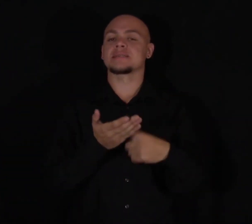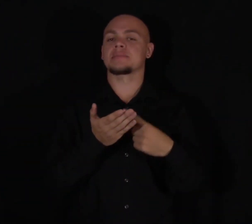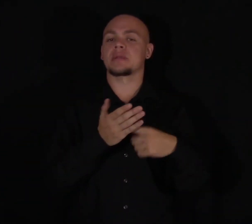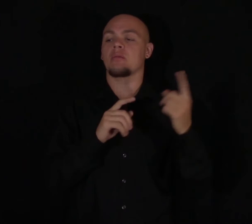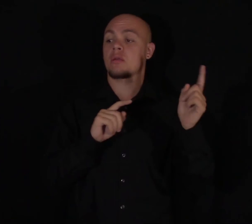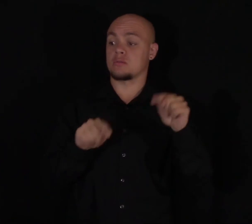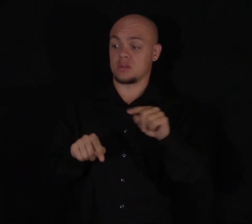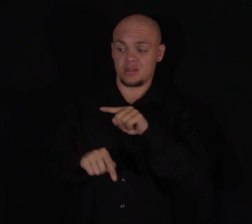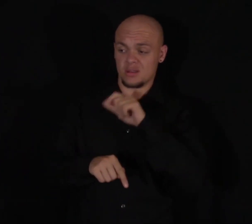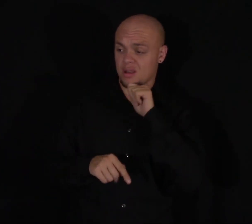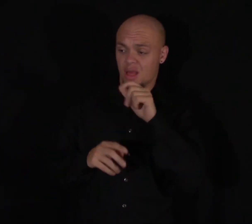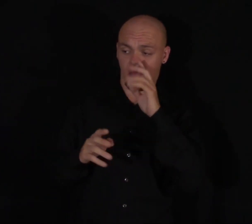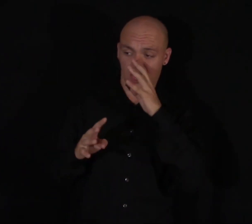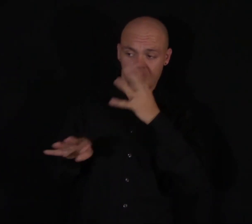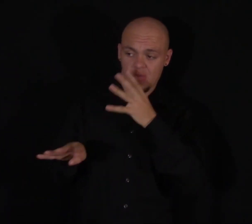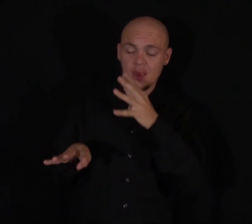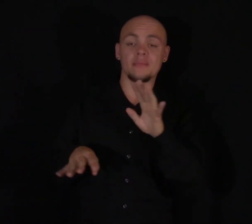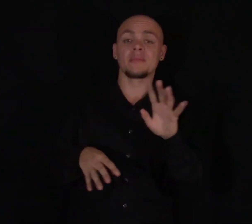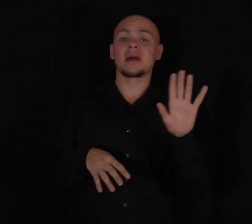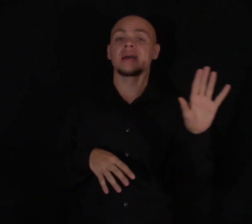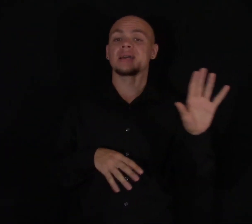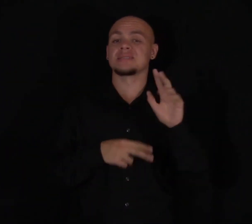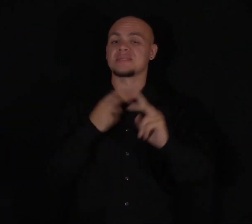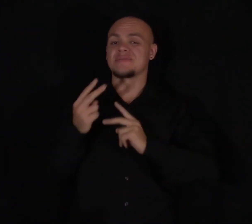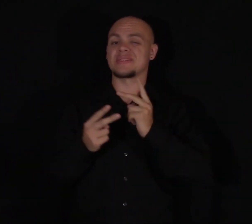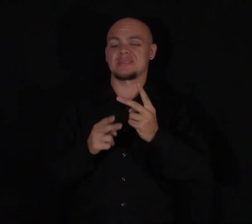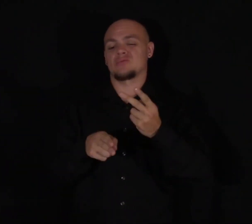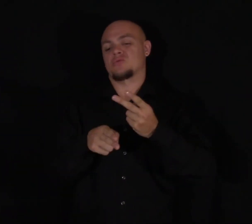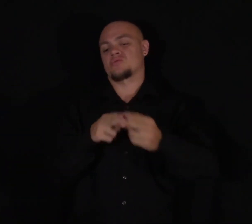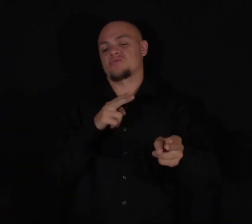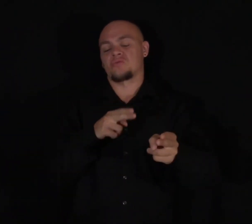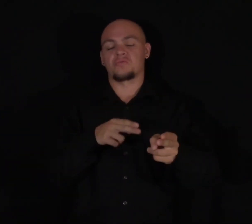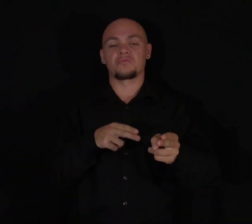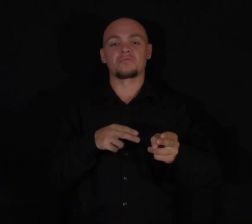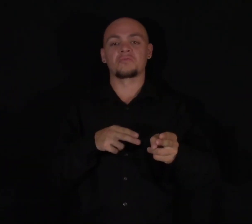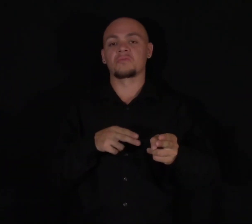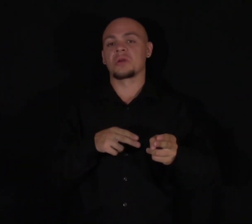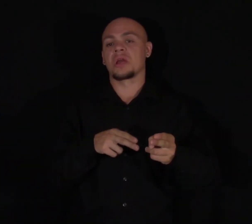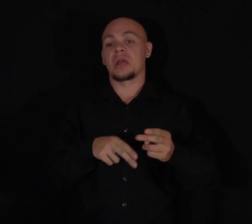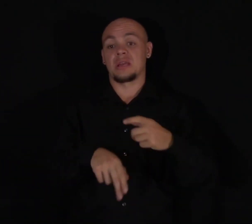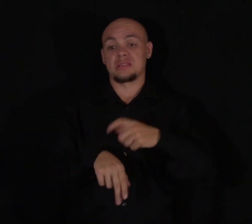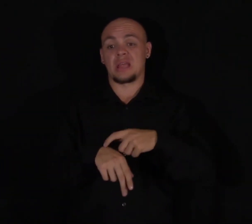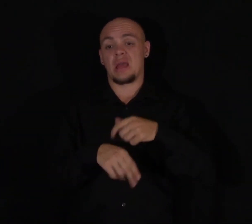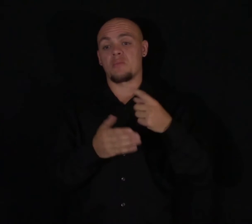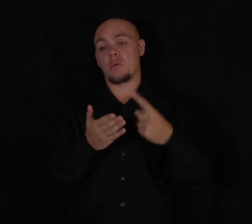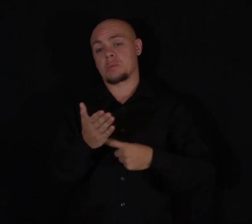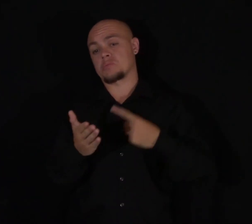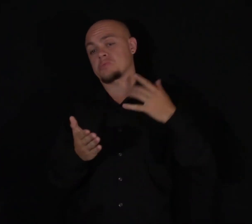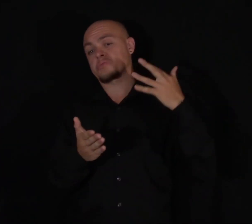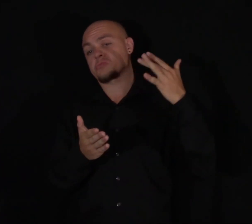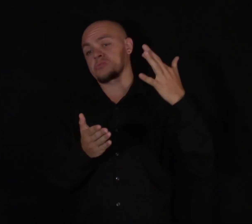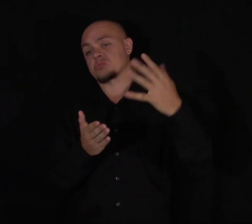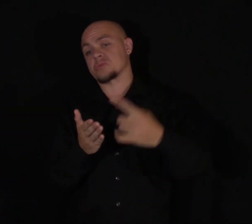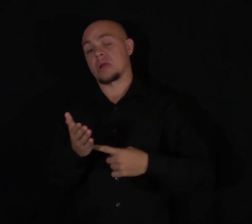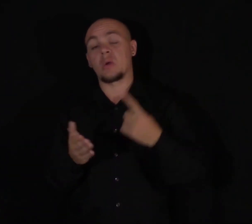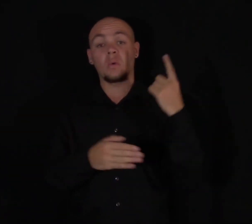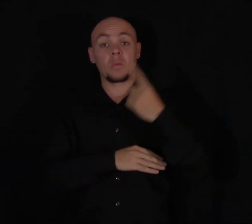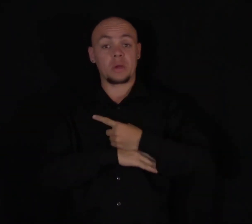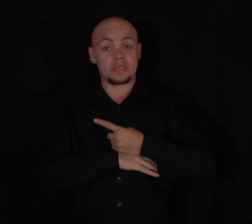his visits were short and with long intervals. One day, while I was gradually recovering, I was seated in a